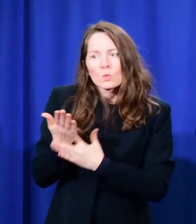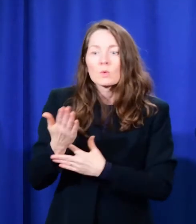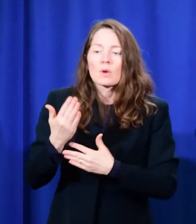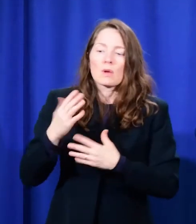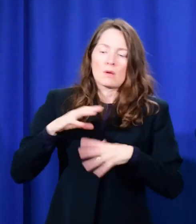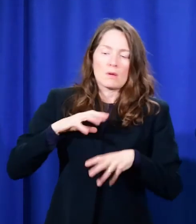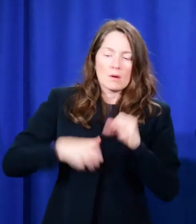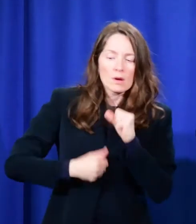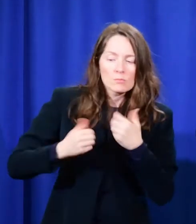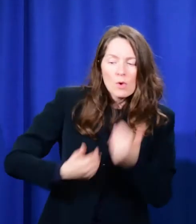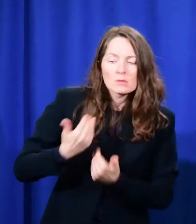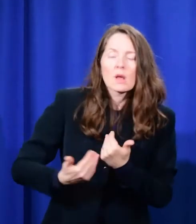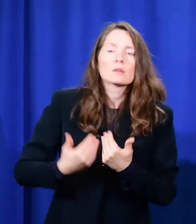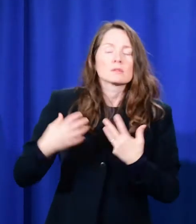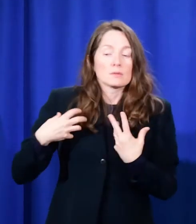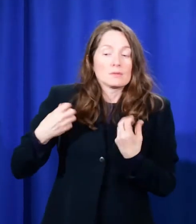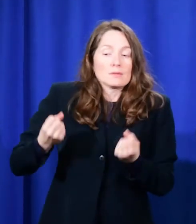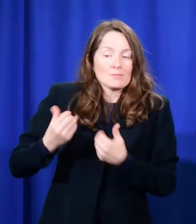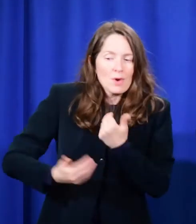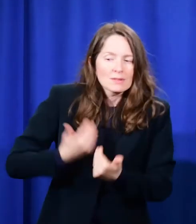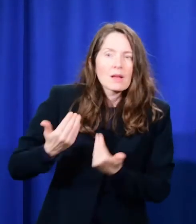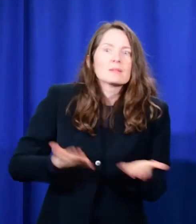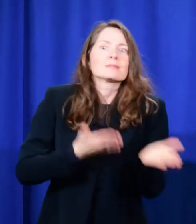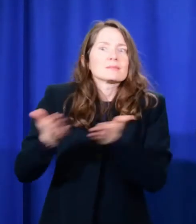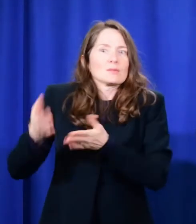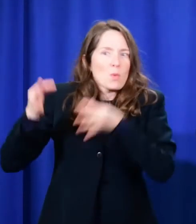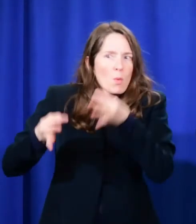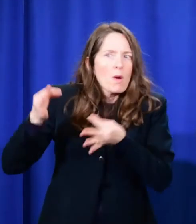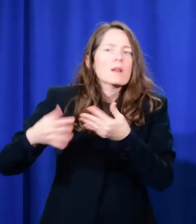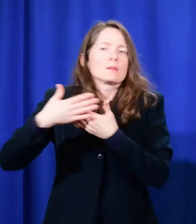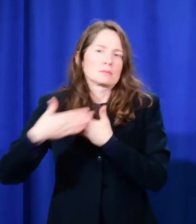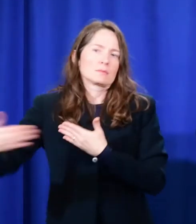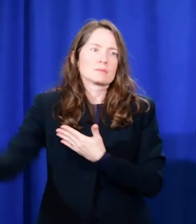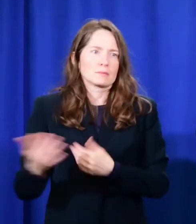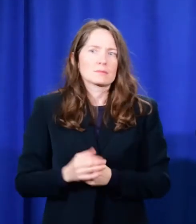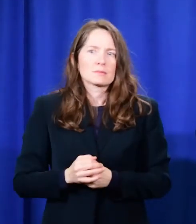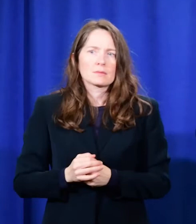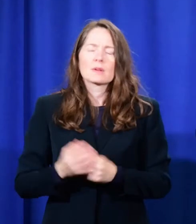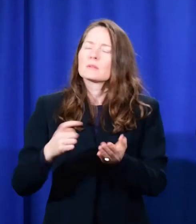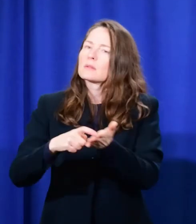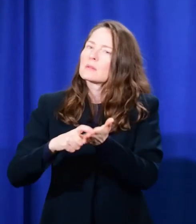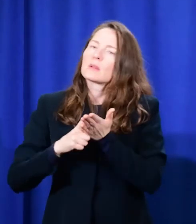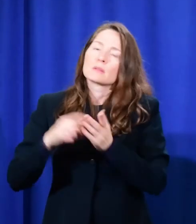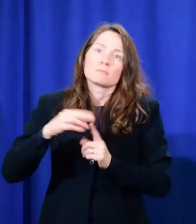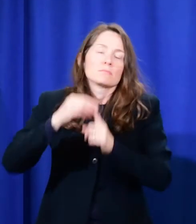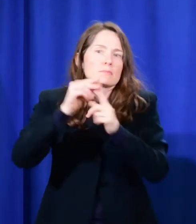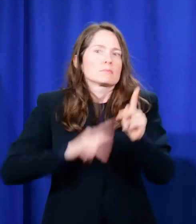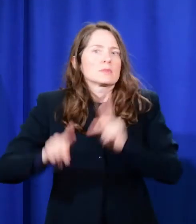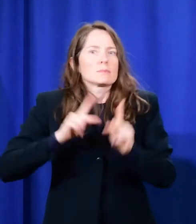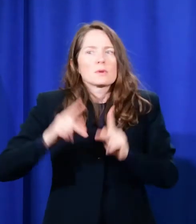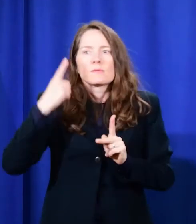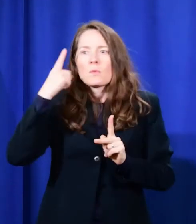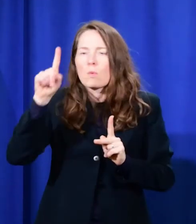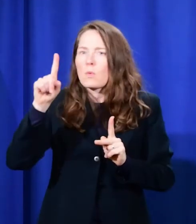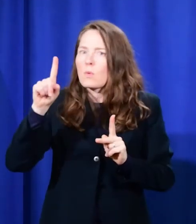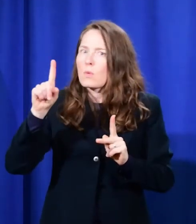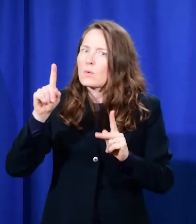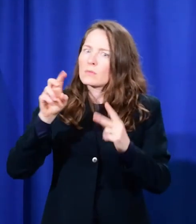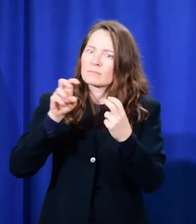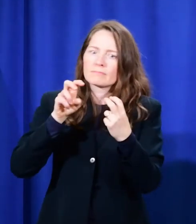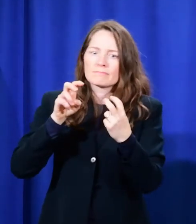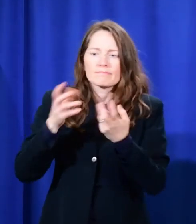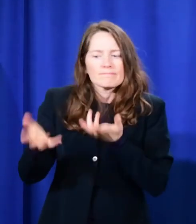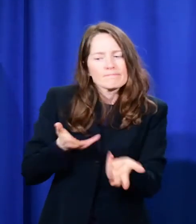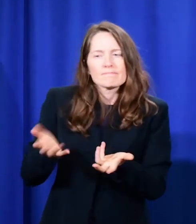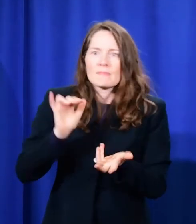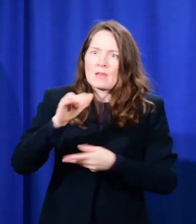beyond. It takes special people to do this job. They see things that most of us wouldn't even want to imagine. In law